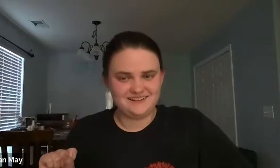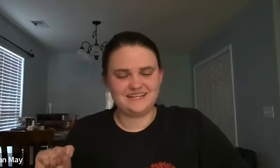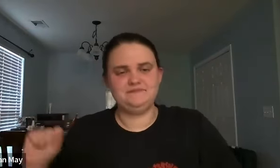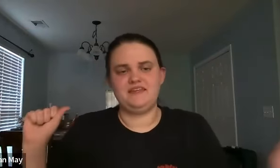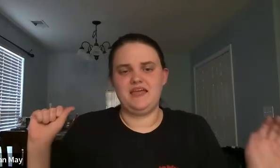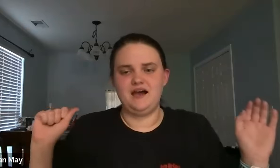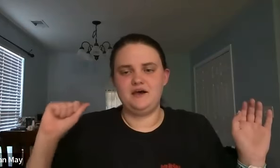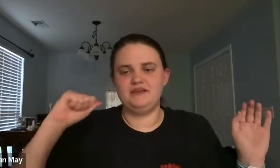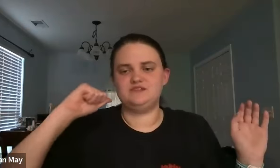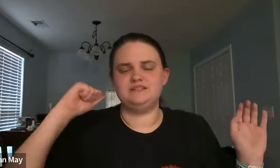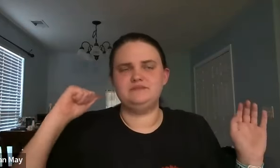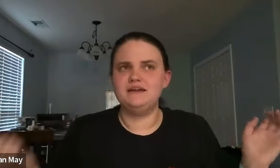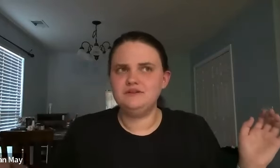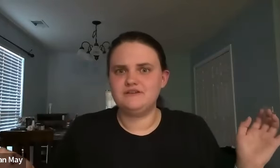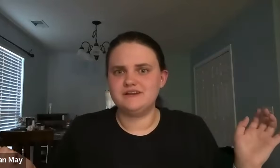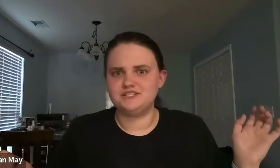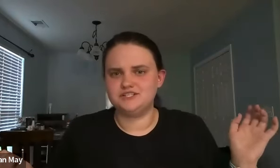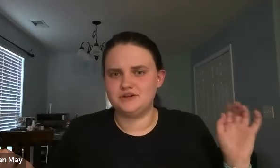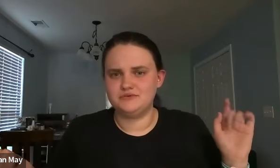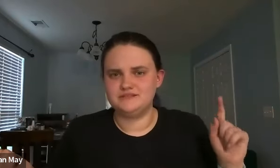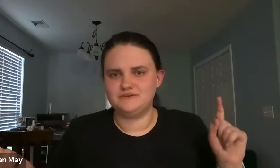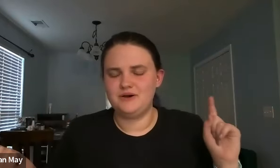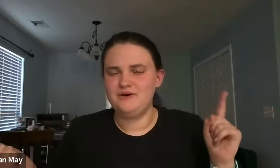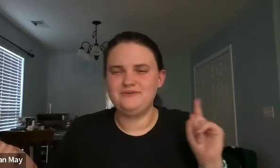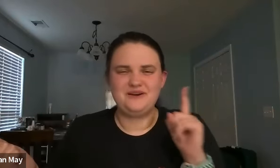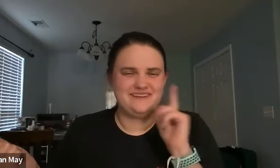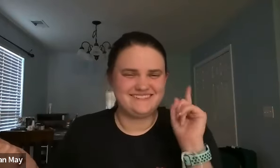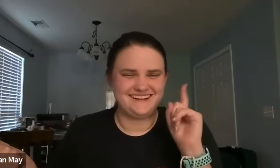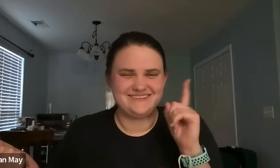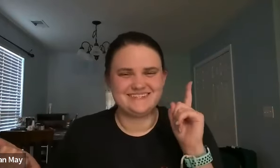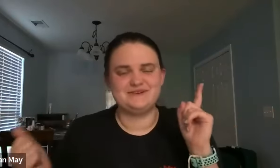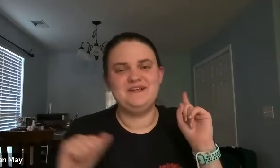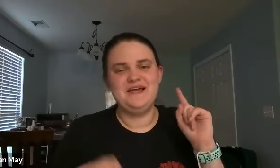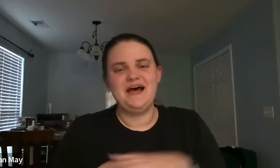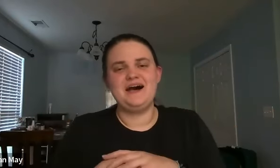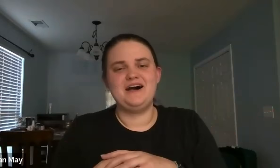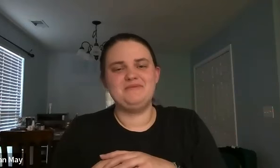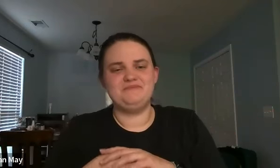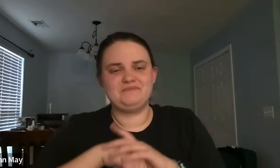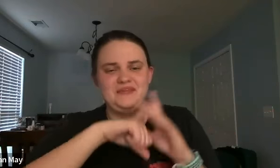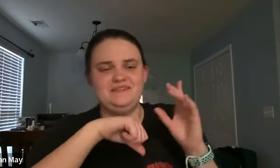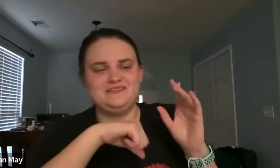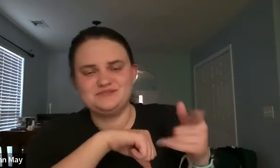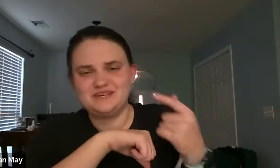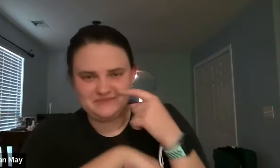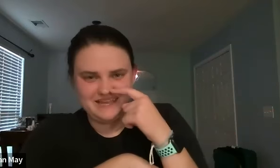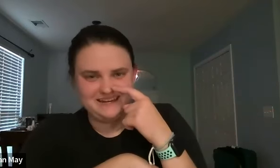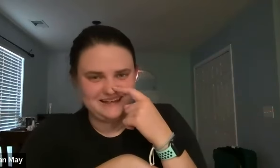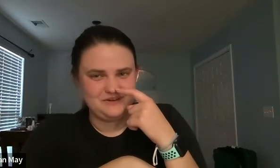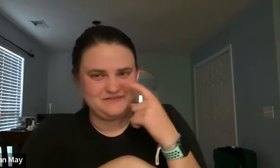chocolate is going to be, I don't know if I've actually shown this. Oh no, we haven't talked about this one. This one's like Miss Katie and I is one of our